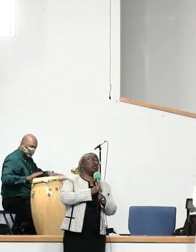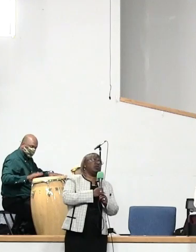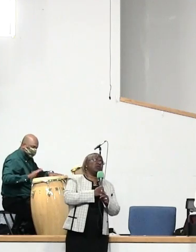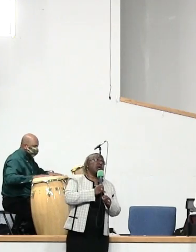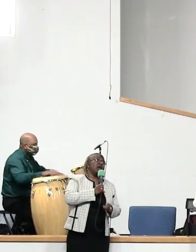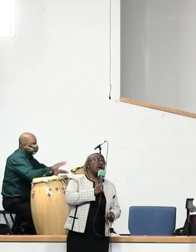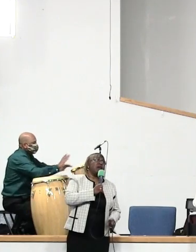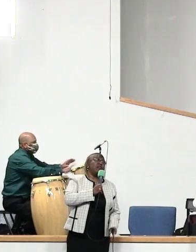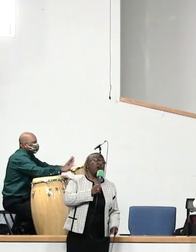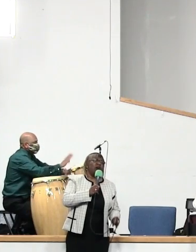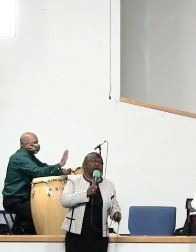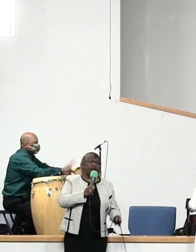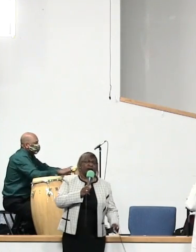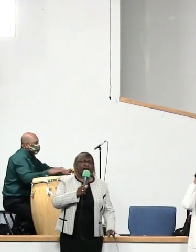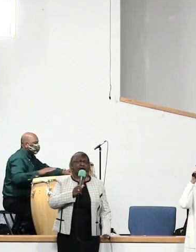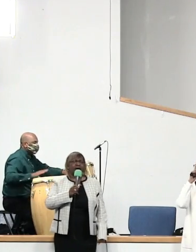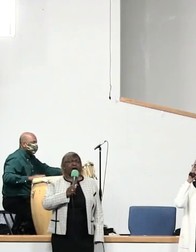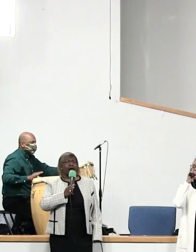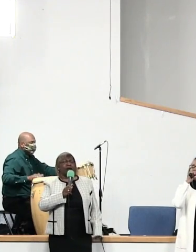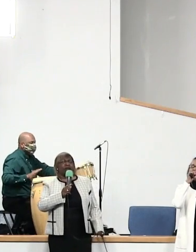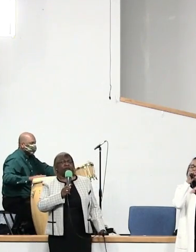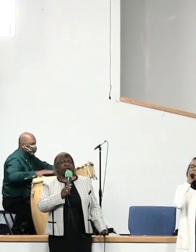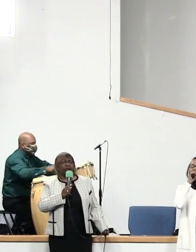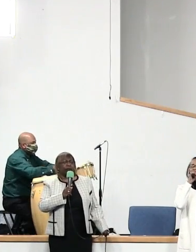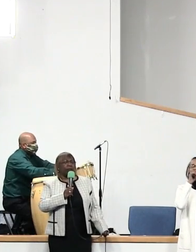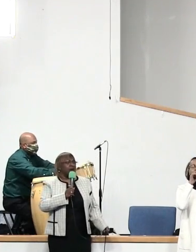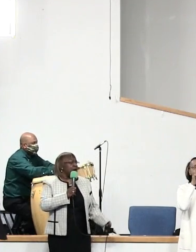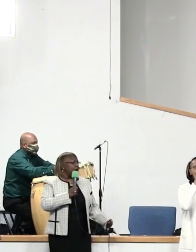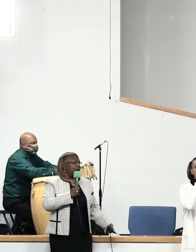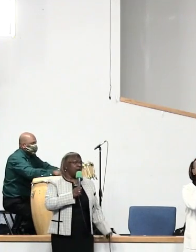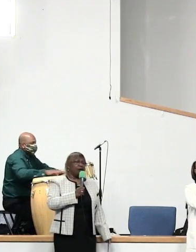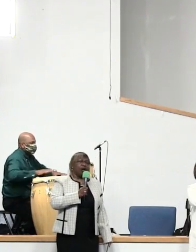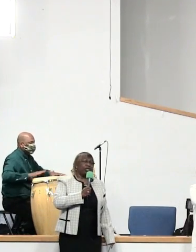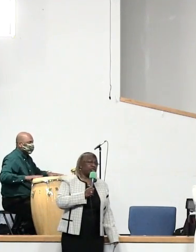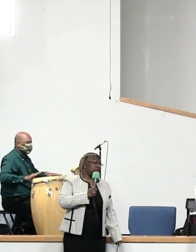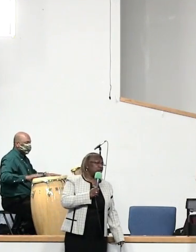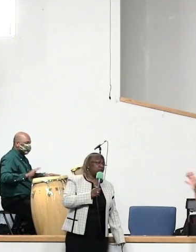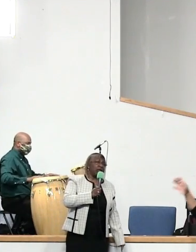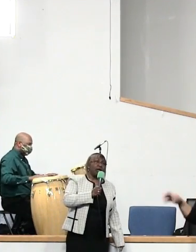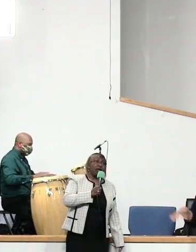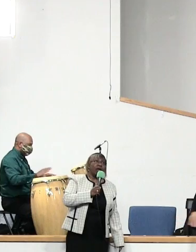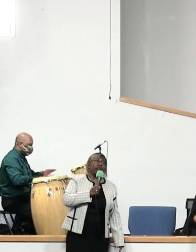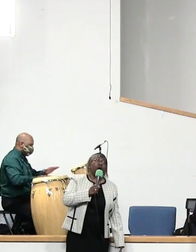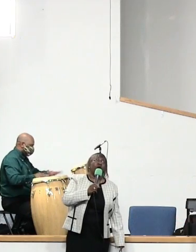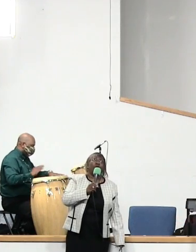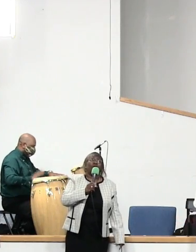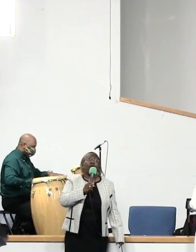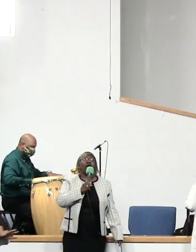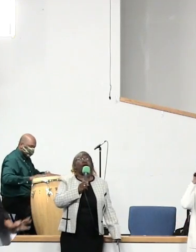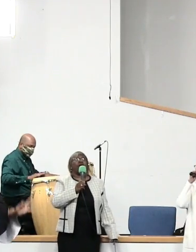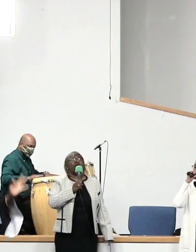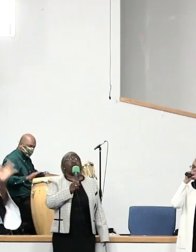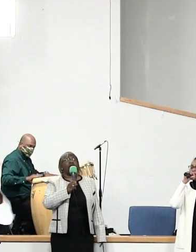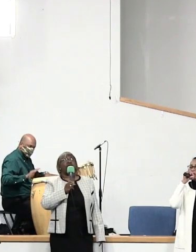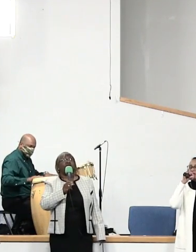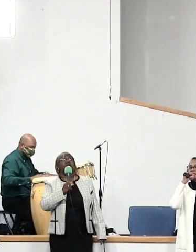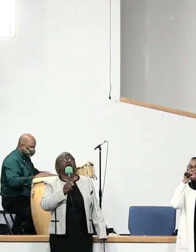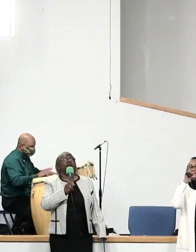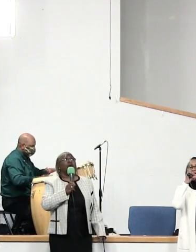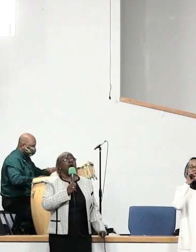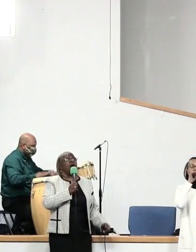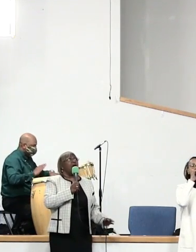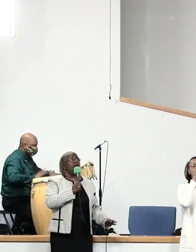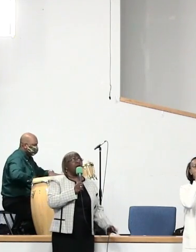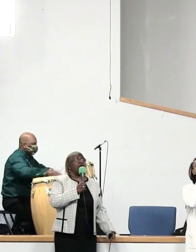You're all together lovely. All together worthy. All together worthy.